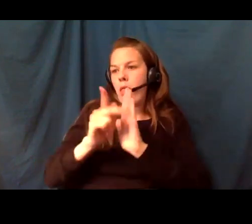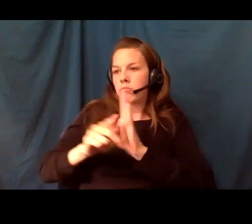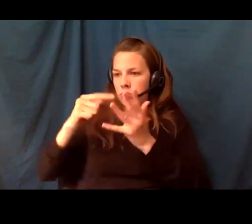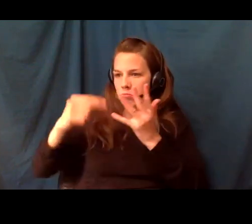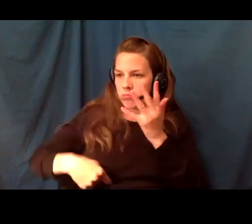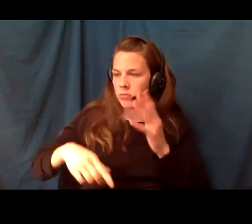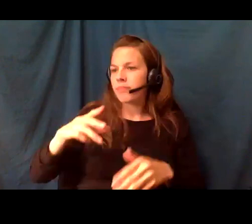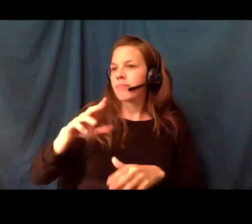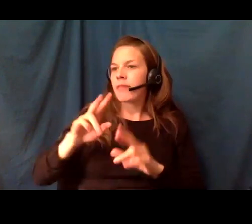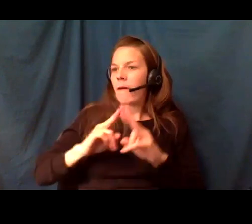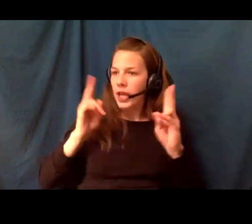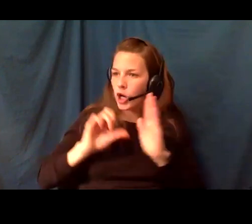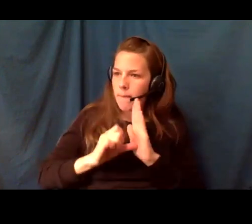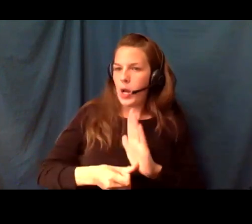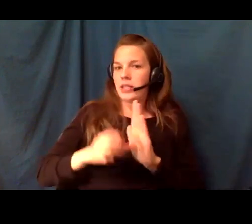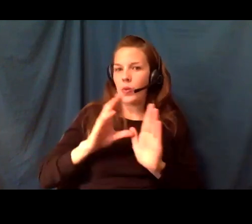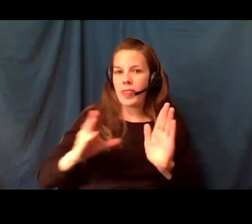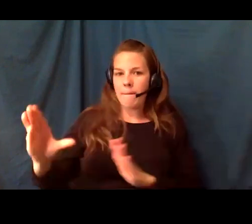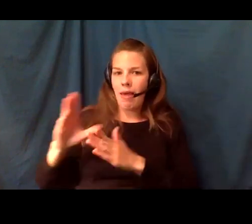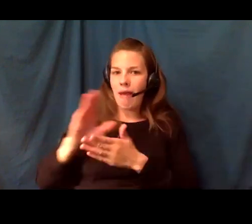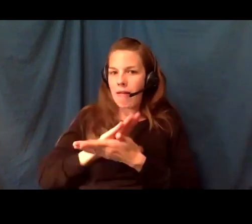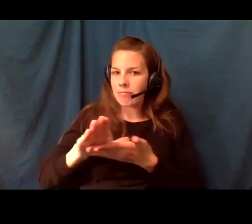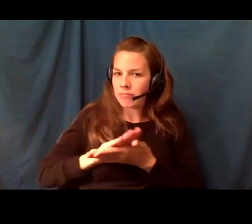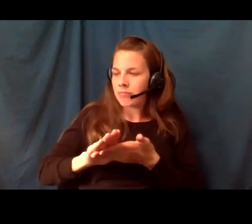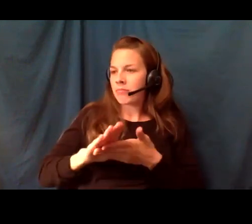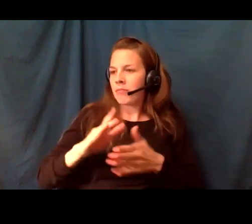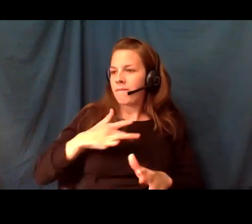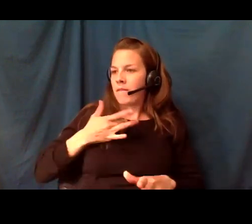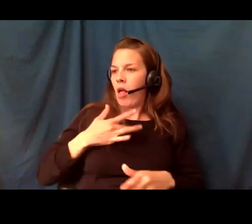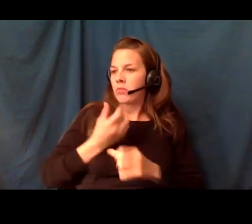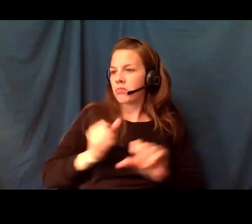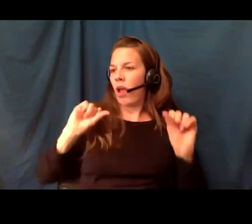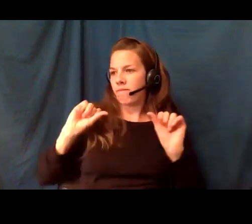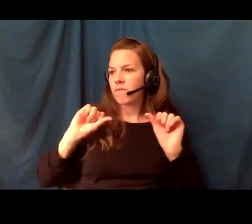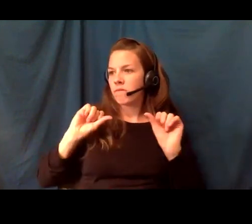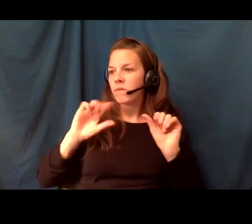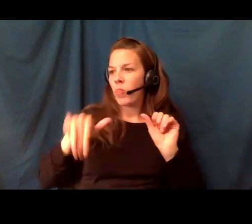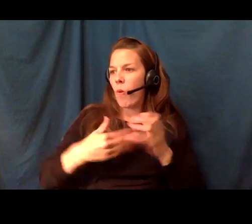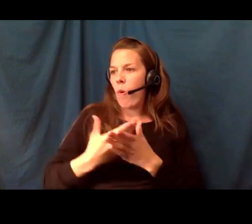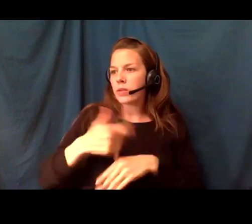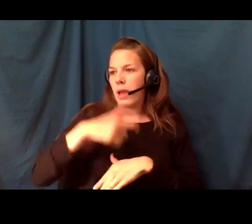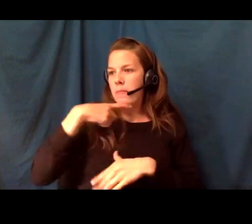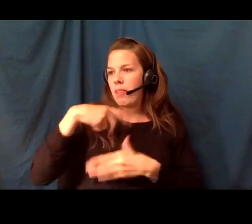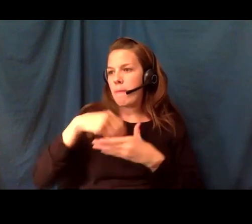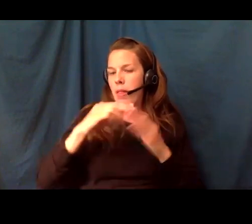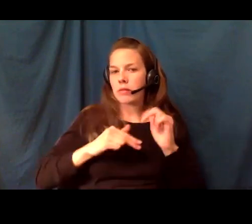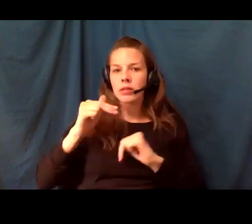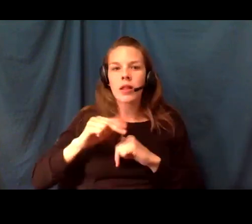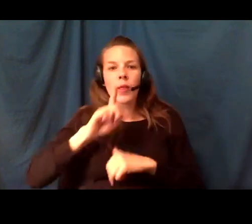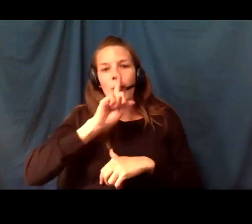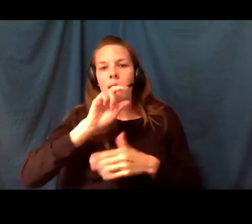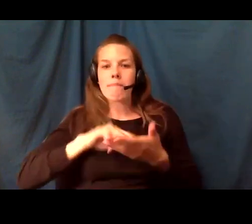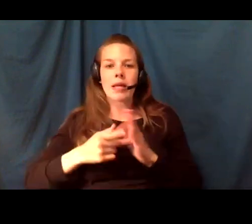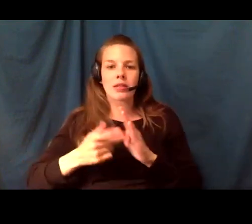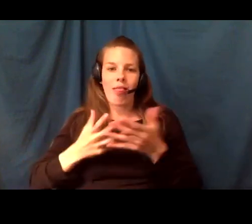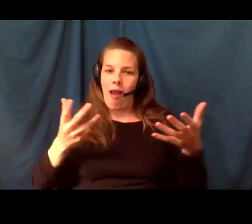very impressed with the plan and the sanitizing, and he said he felt safe during the entire time he was in the facility, which really meant a lot